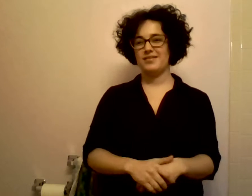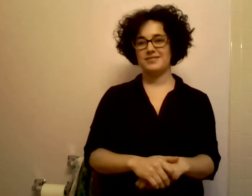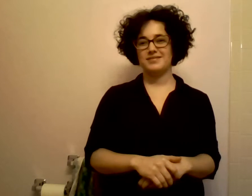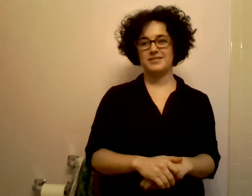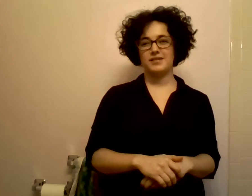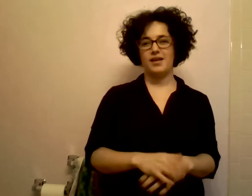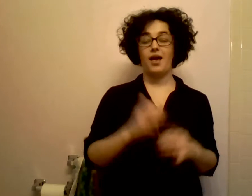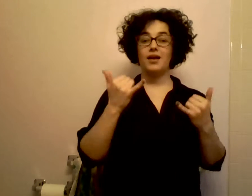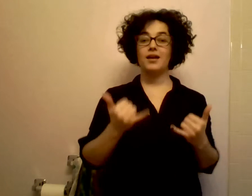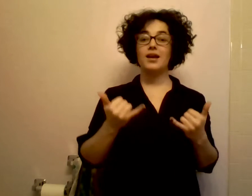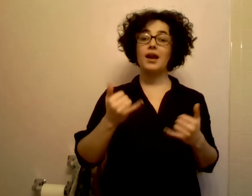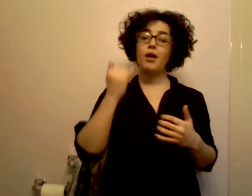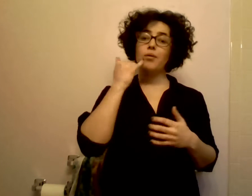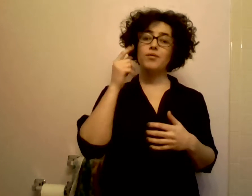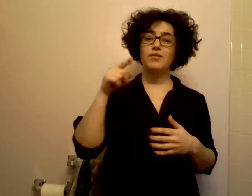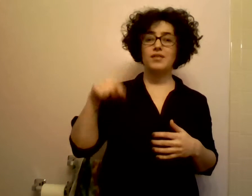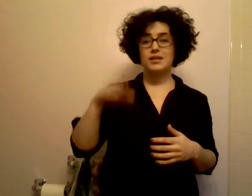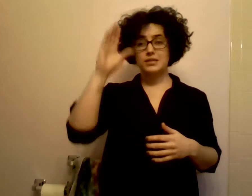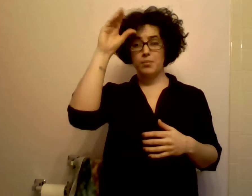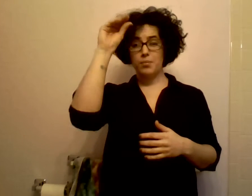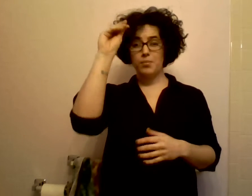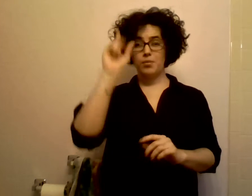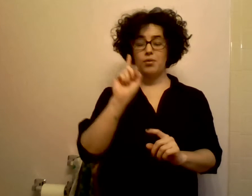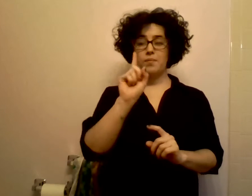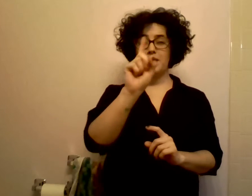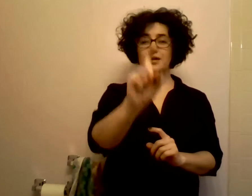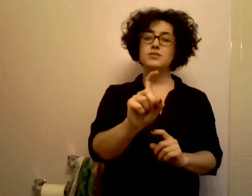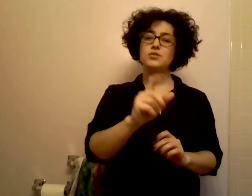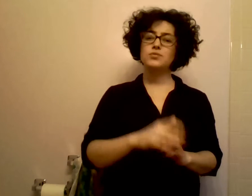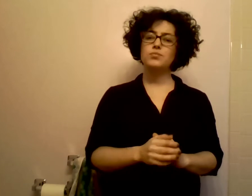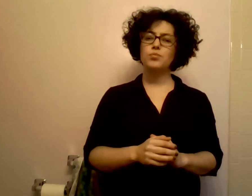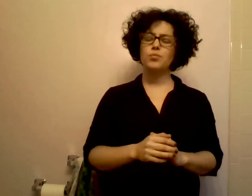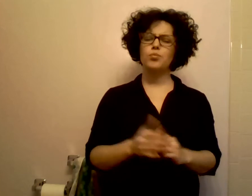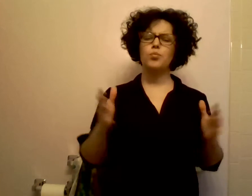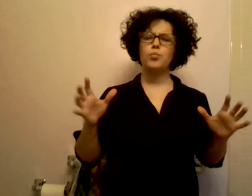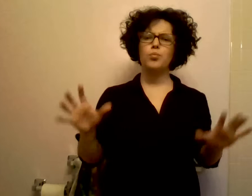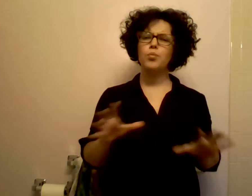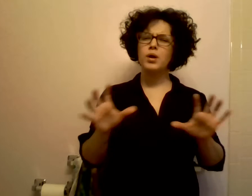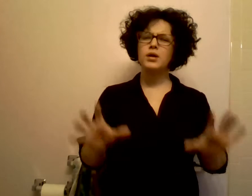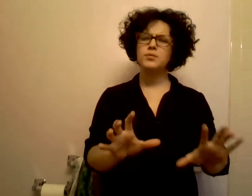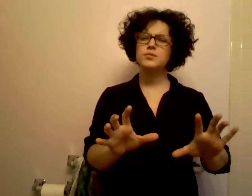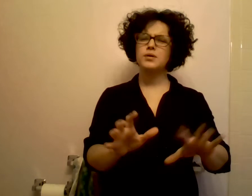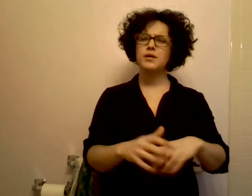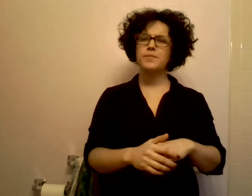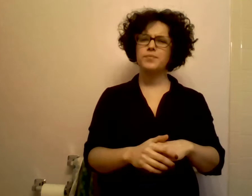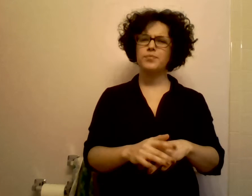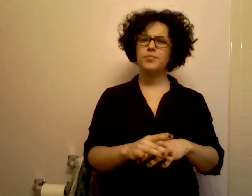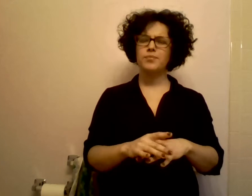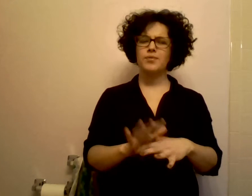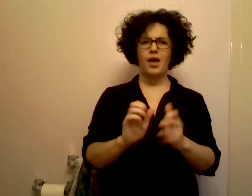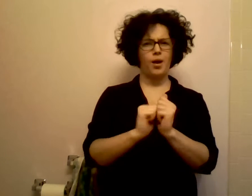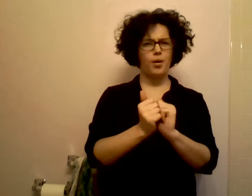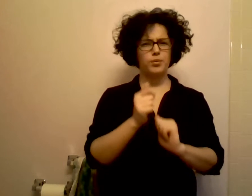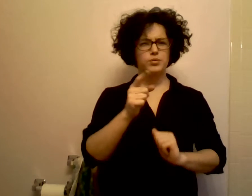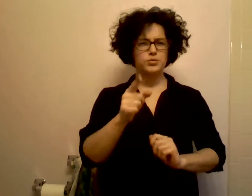Now, if this little boy approached you and asked you, "What are you doing?" how would you respond? Do